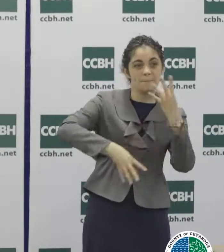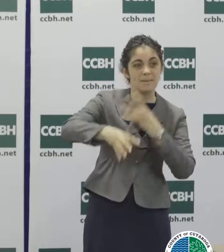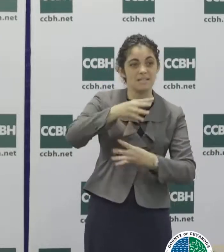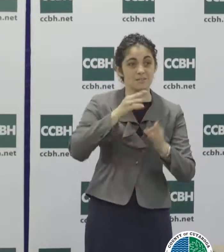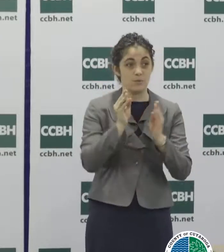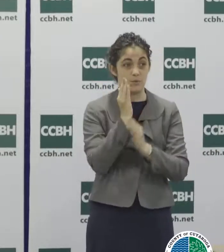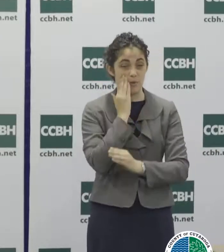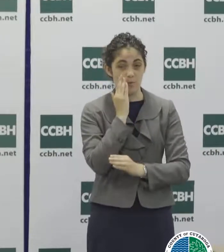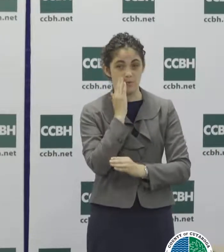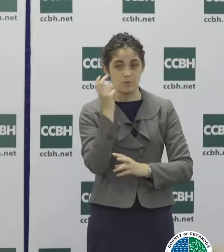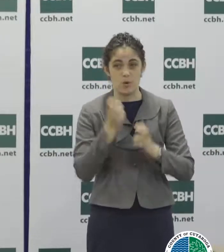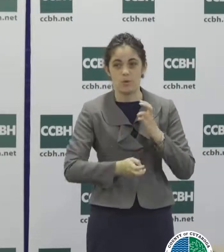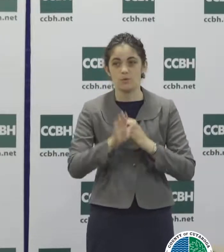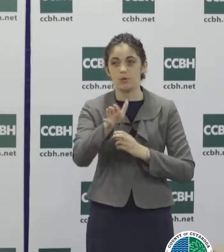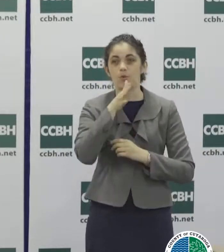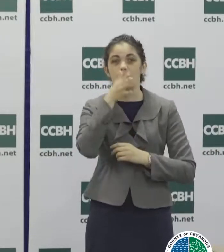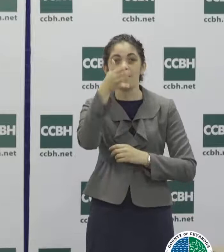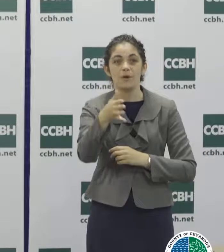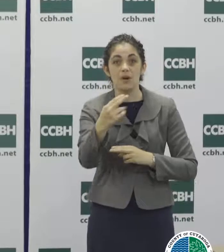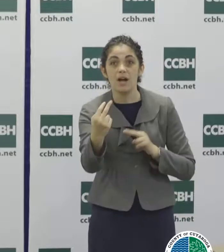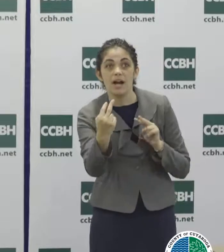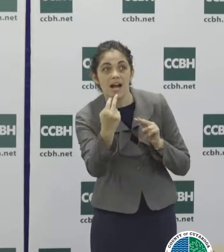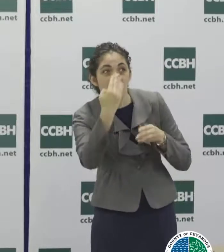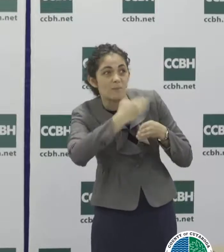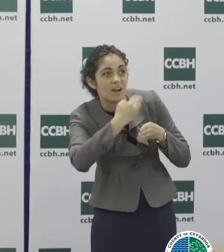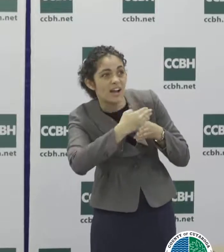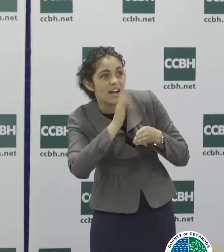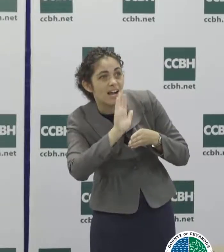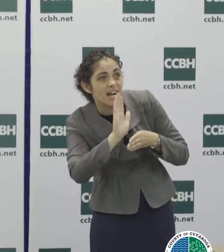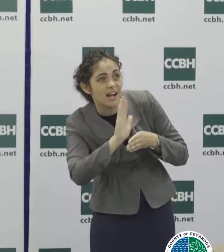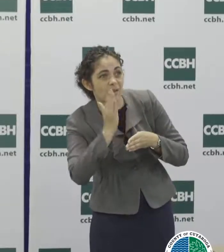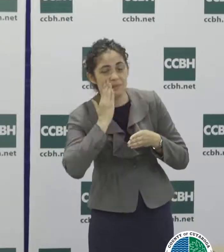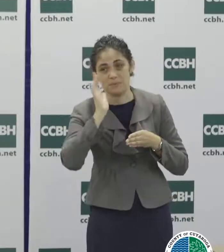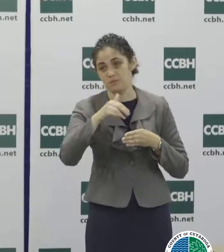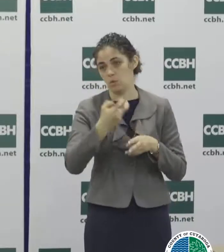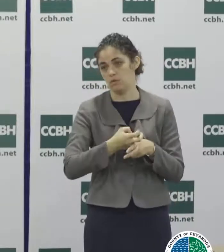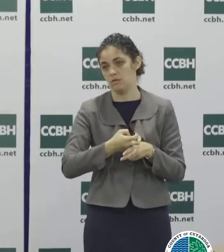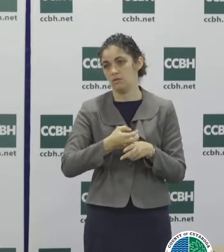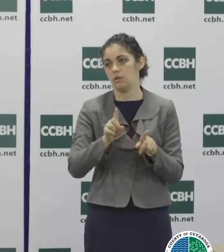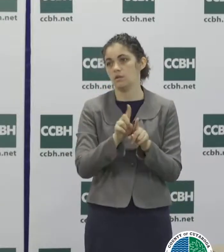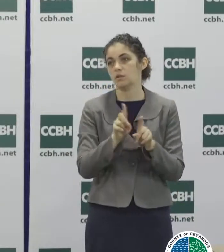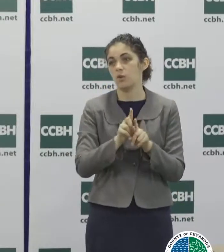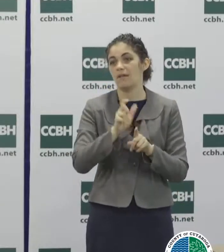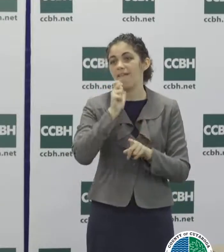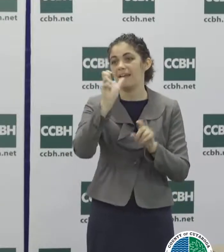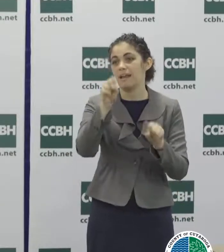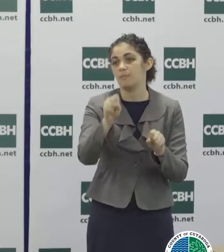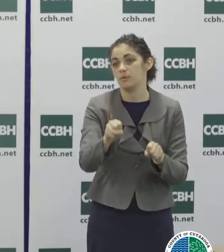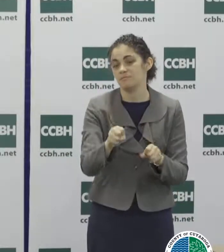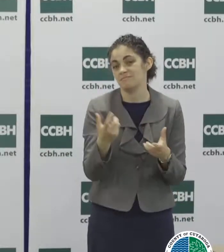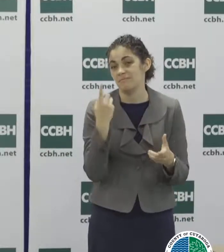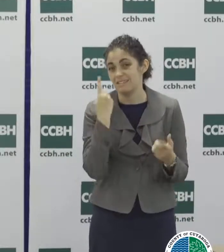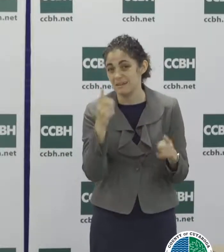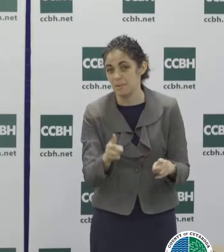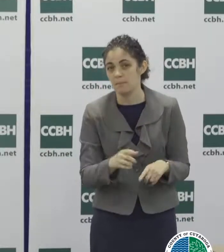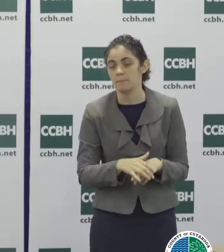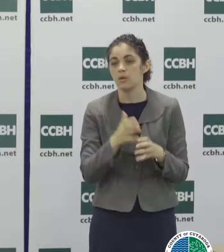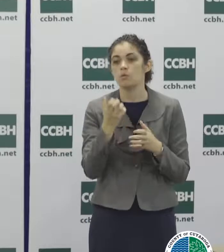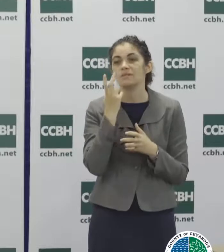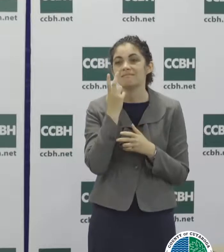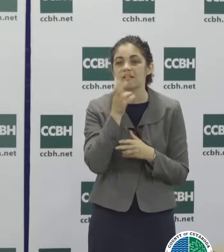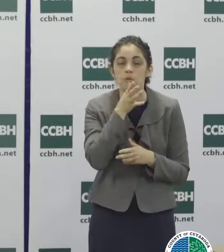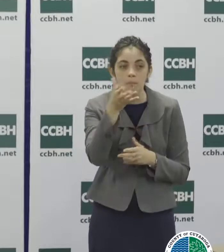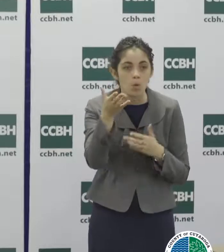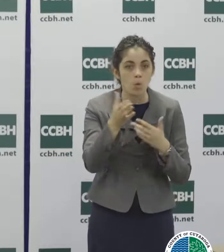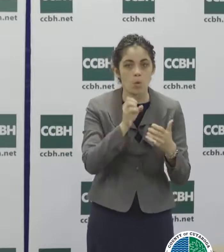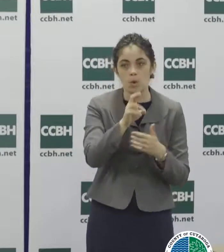know it's hard when your grandmother is looking at you through the window, or in some cases they're not even able to do that you want to see them,